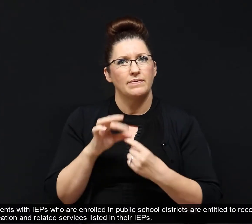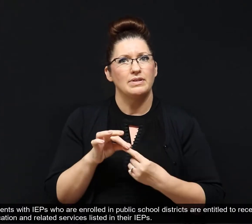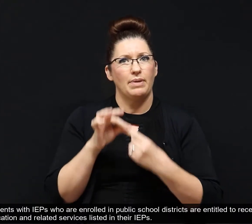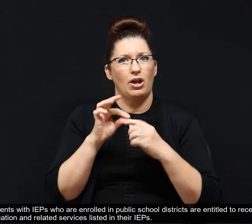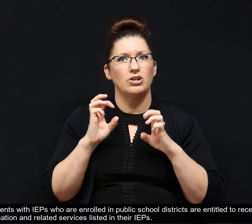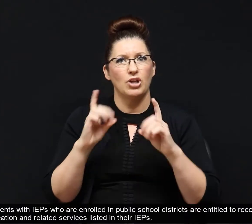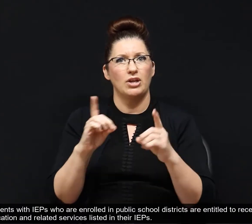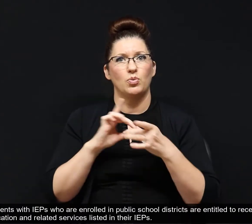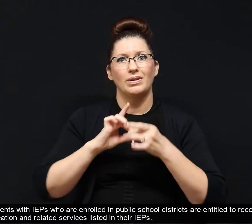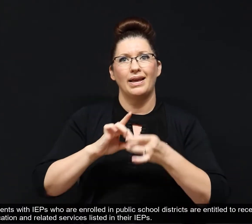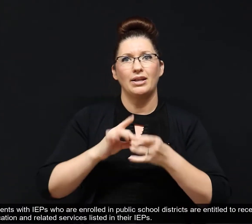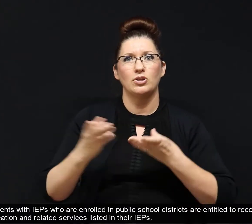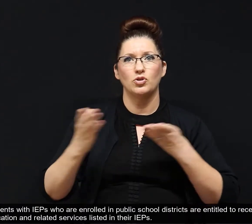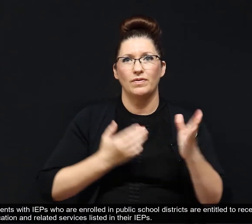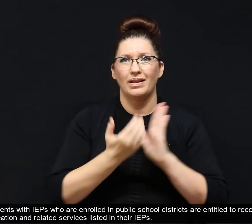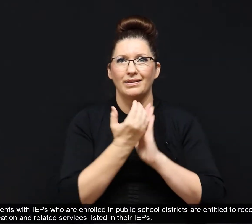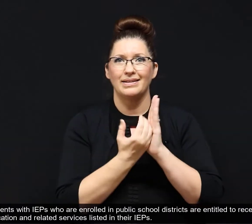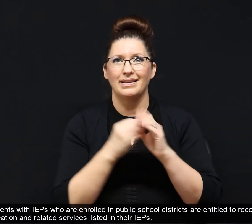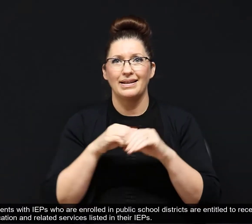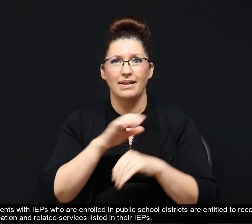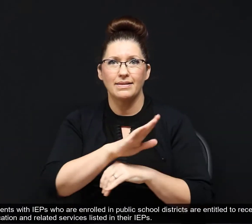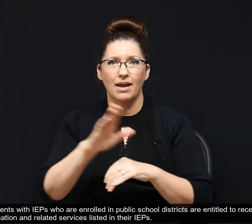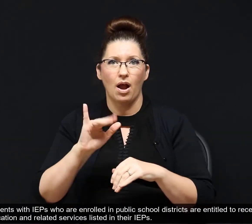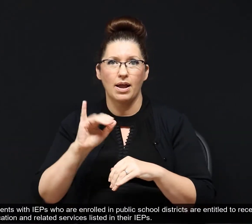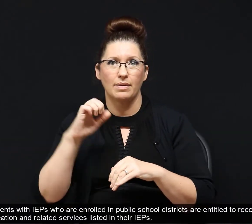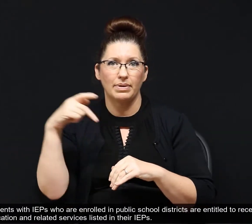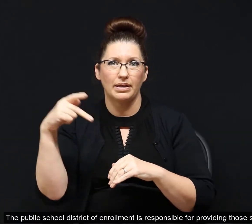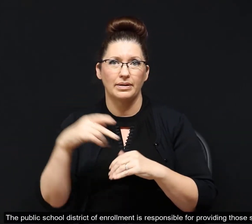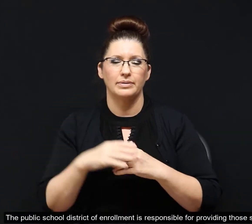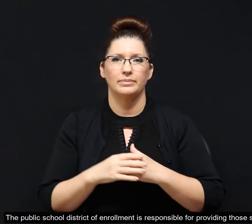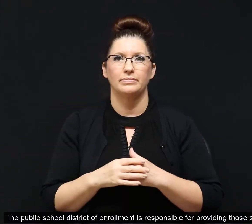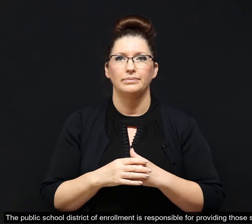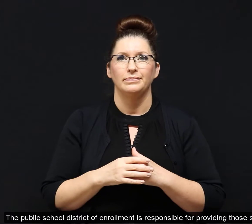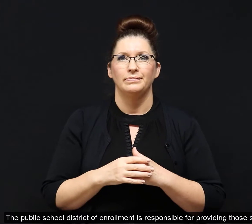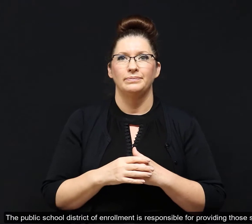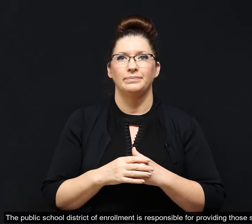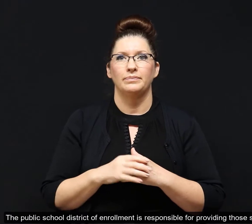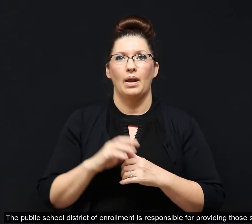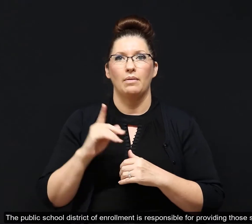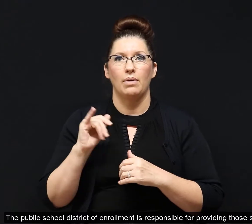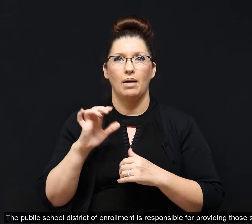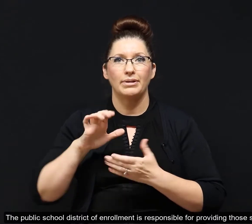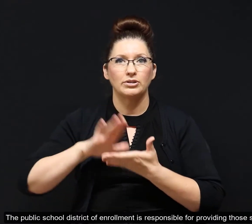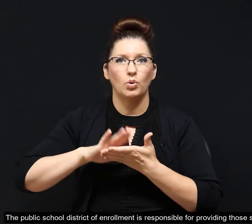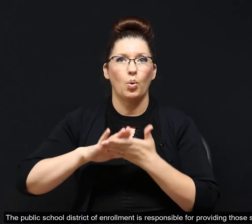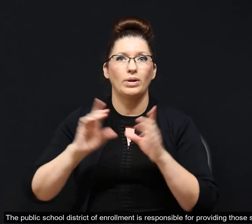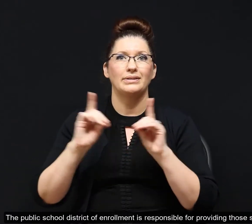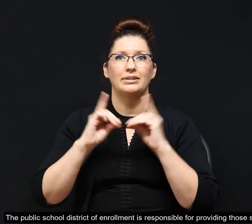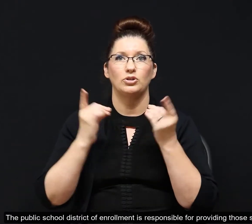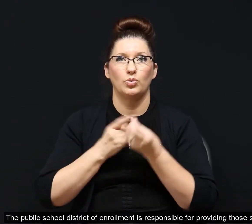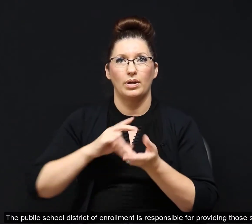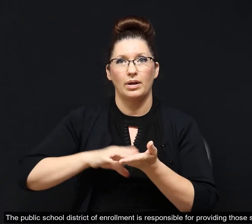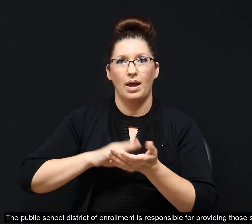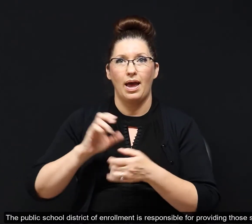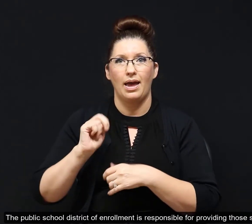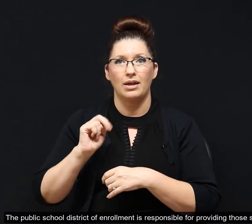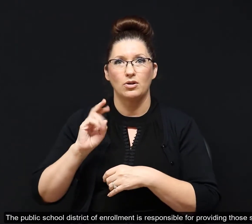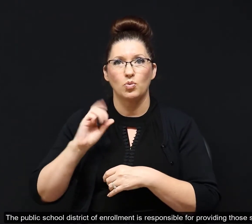services listed in their IEPs. The public school district of enrollment is responsible for providing those